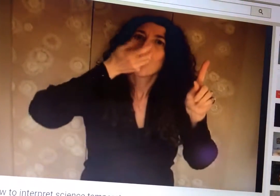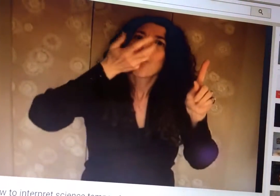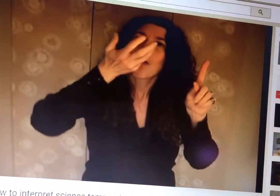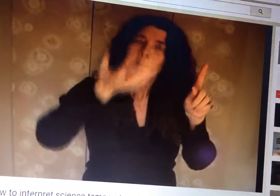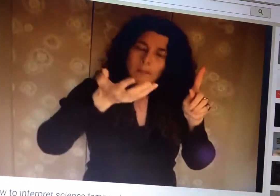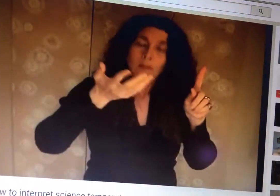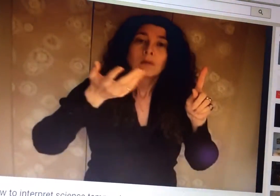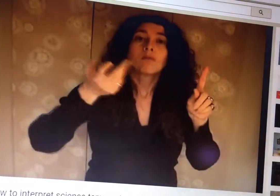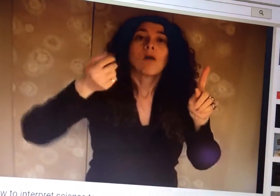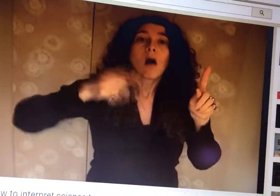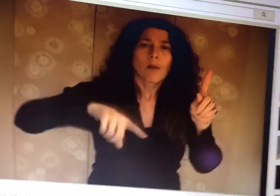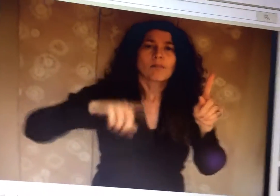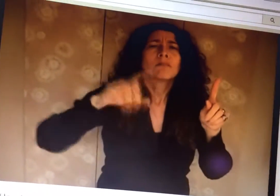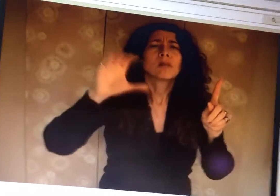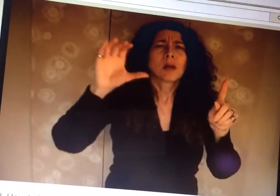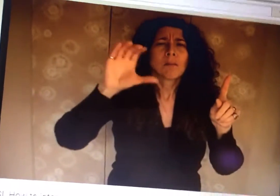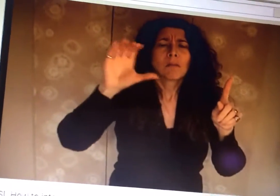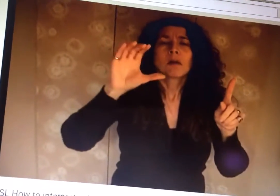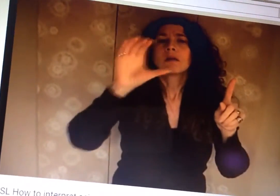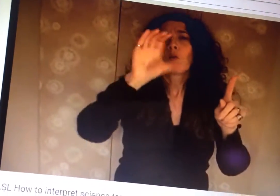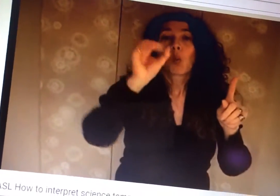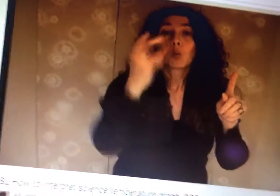this interpretation, that